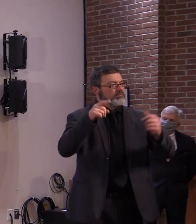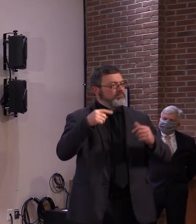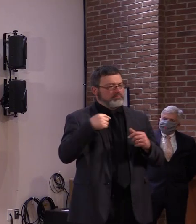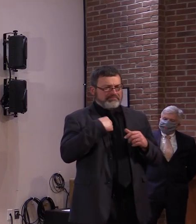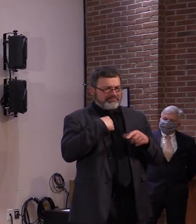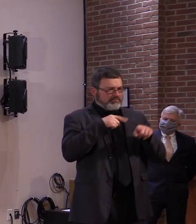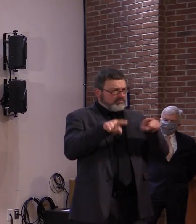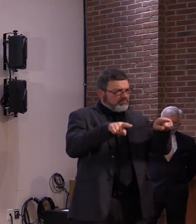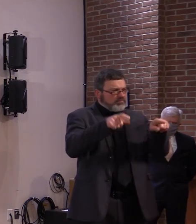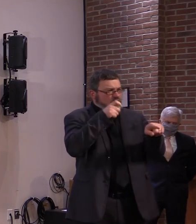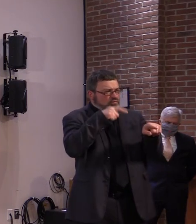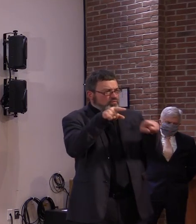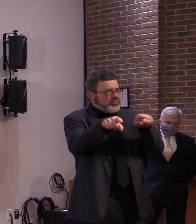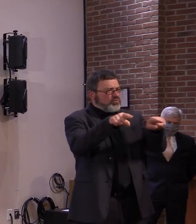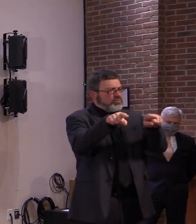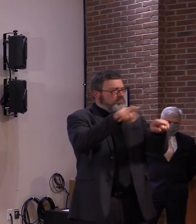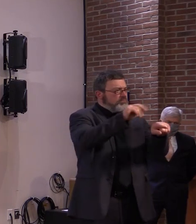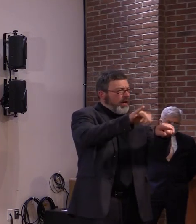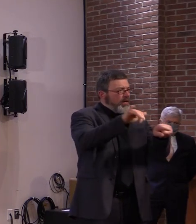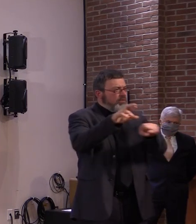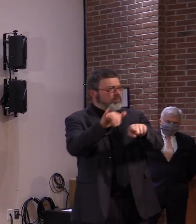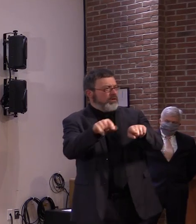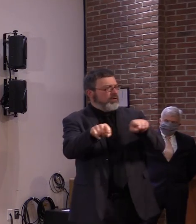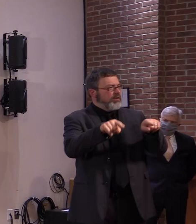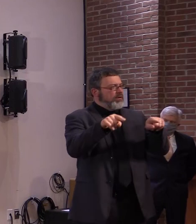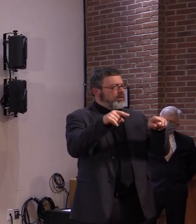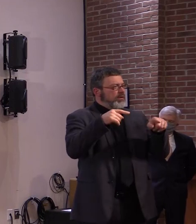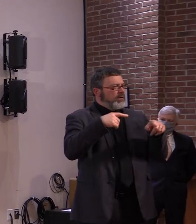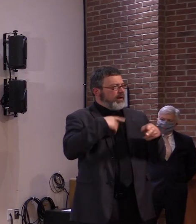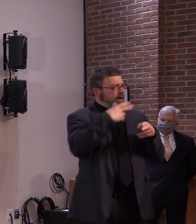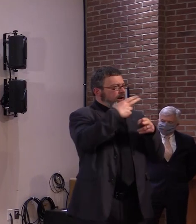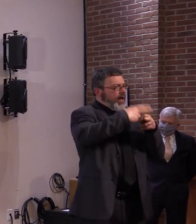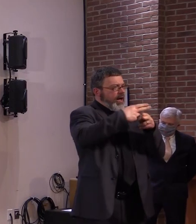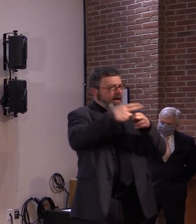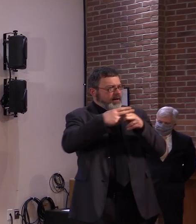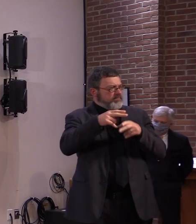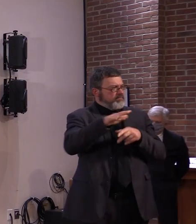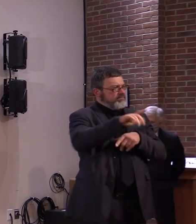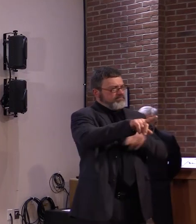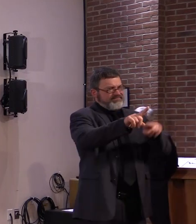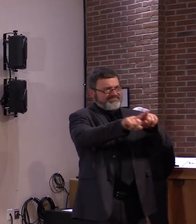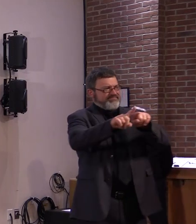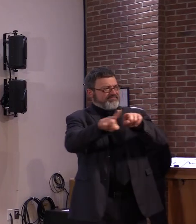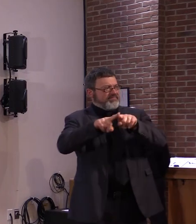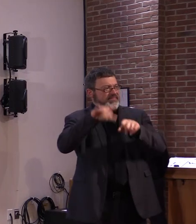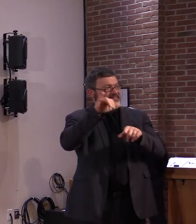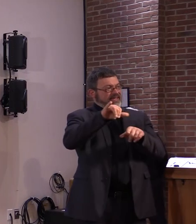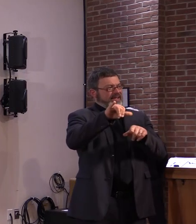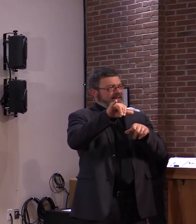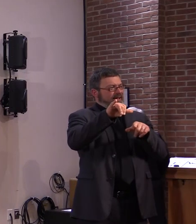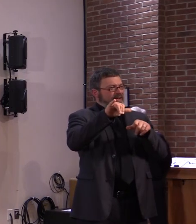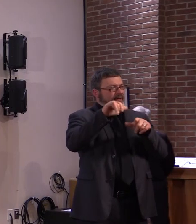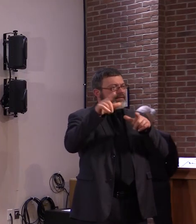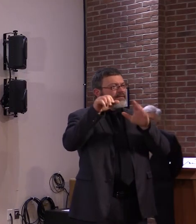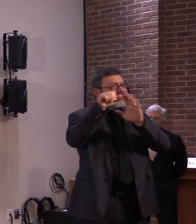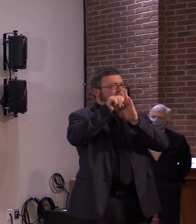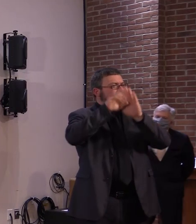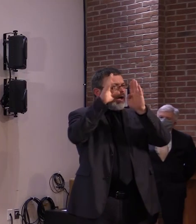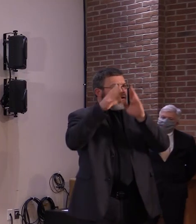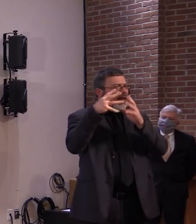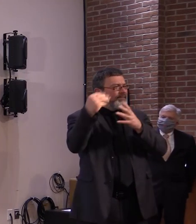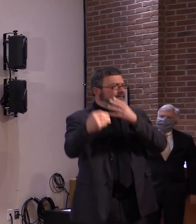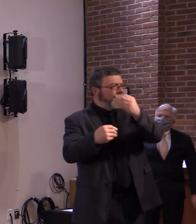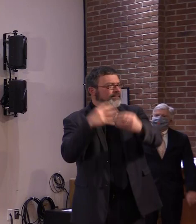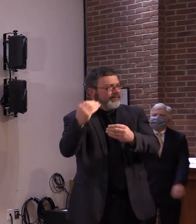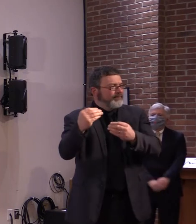the departure of so many state house leaders and the modest pickups by the Republicans could